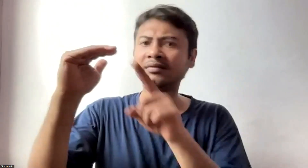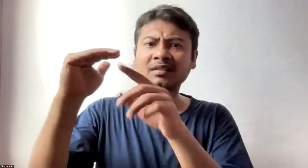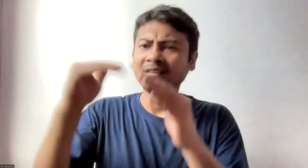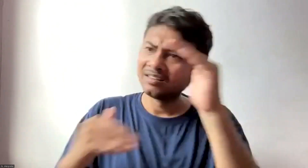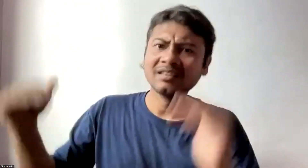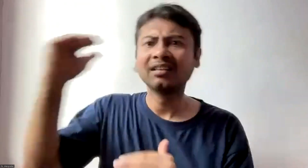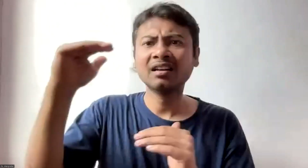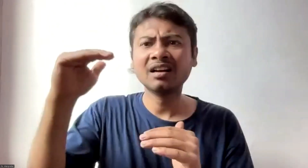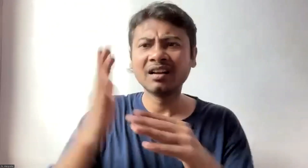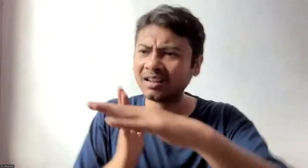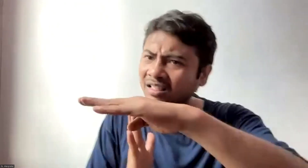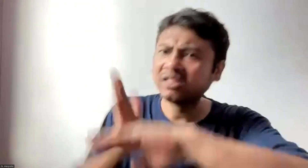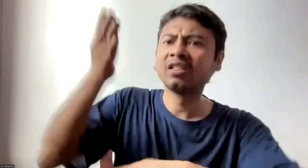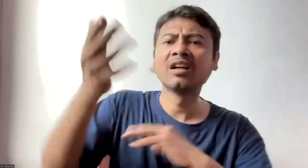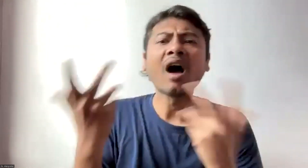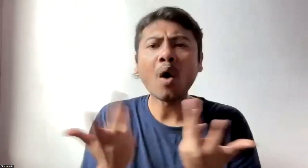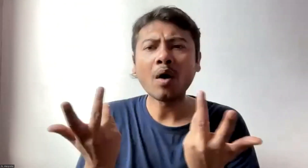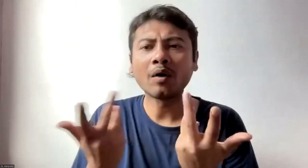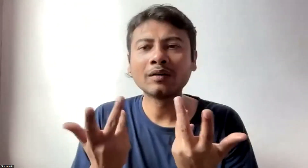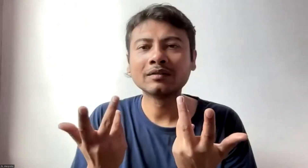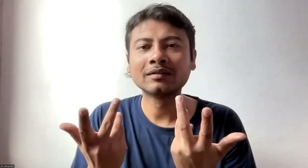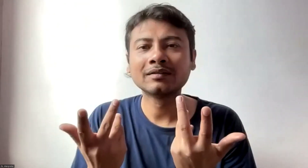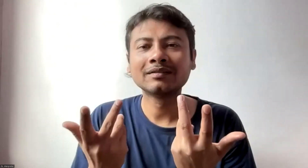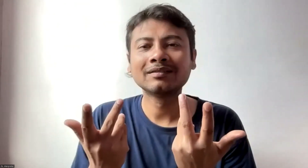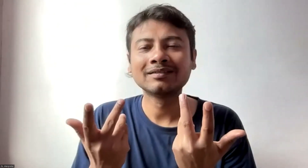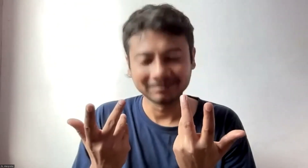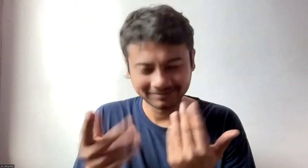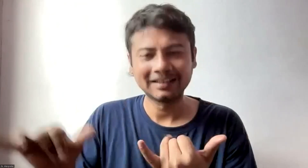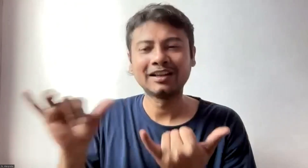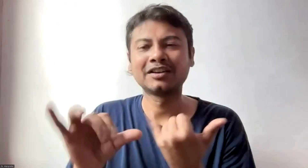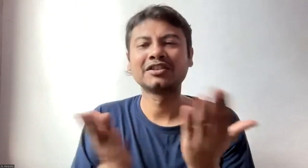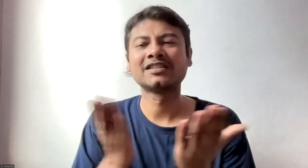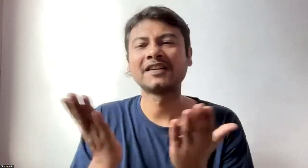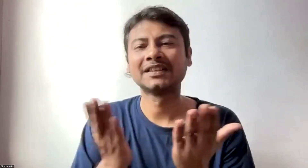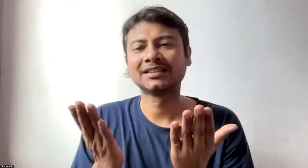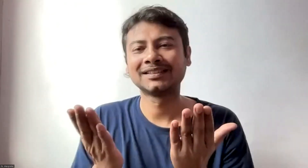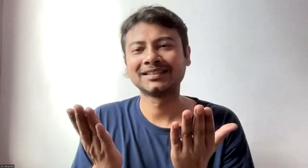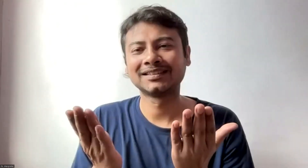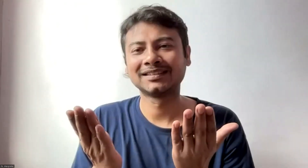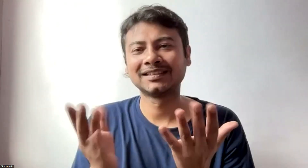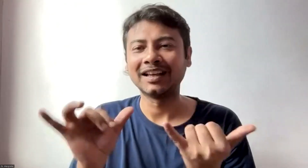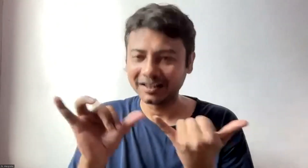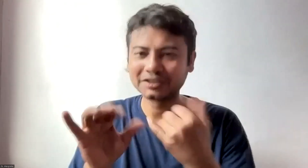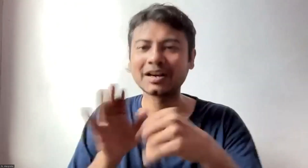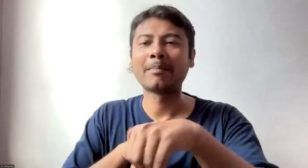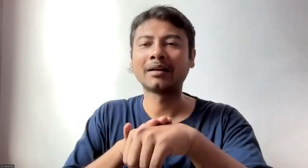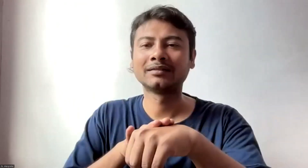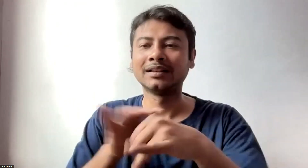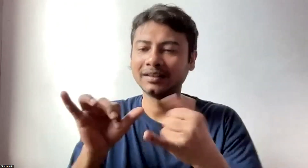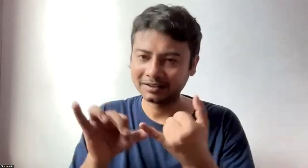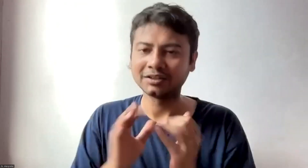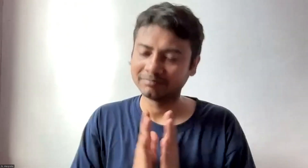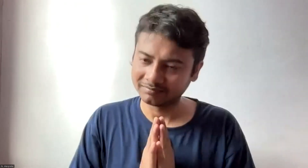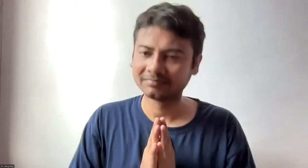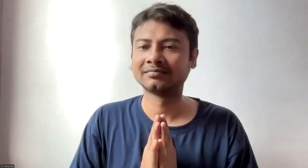to simply chant the Hare Krishna Maha Mantra. We simply have to attend our classes. We simply have to watch out